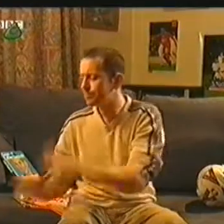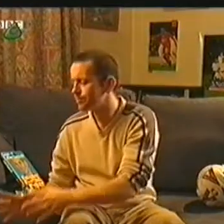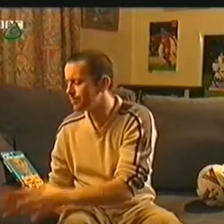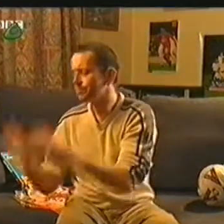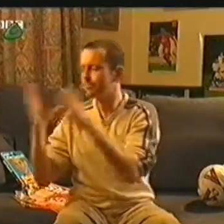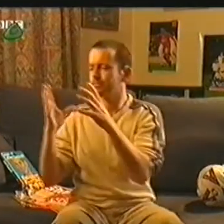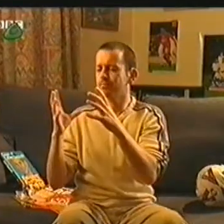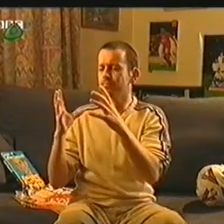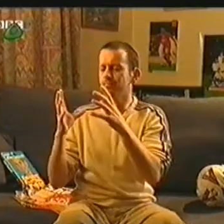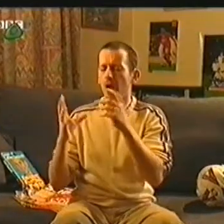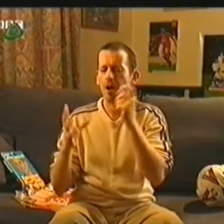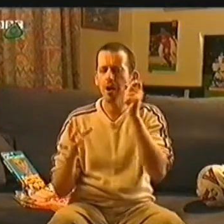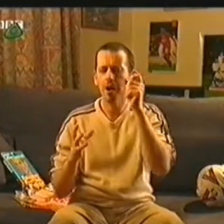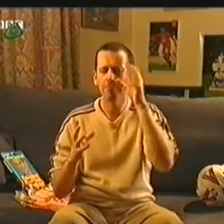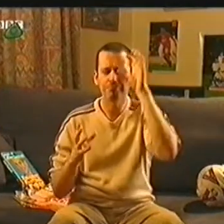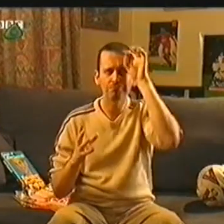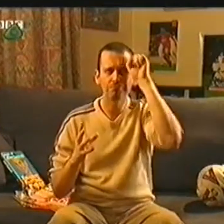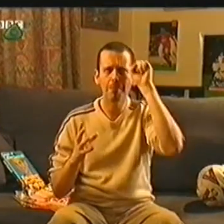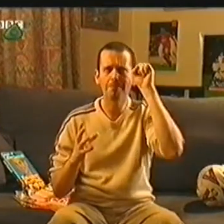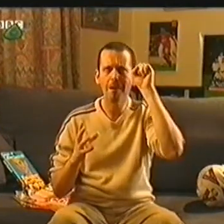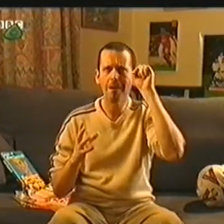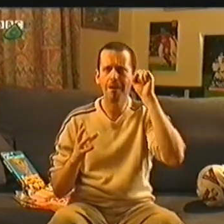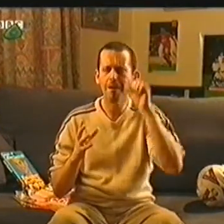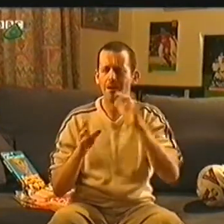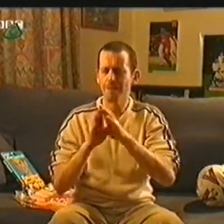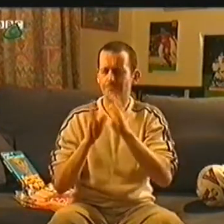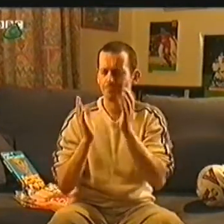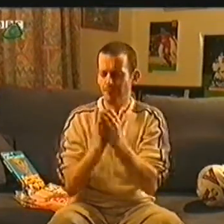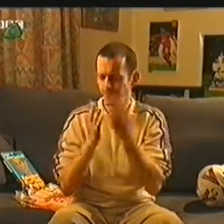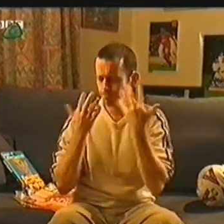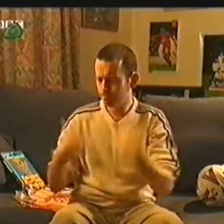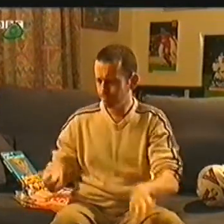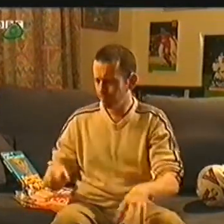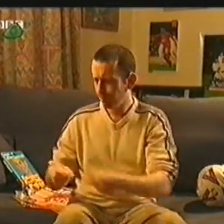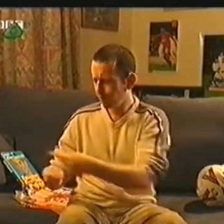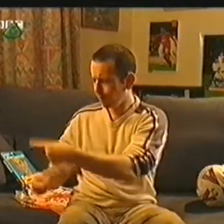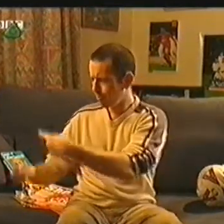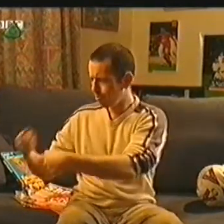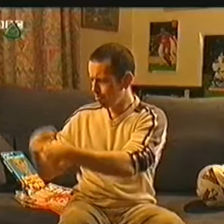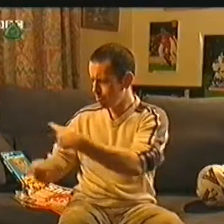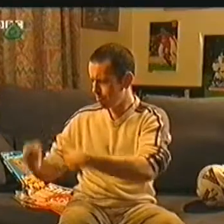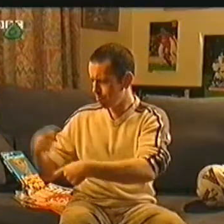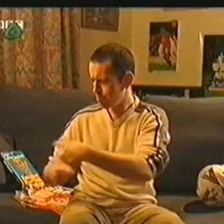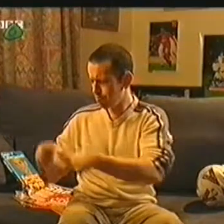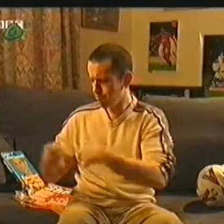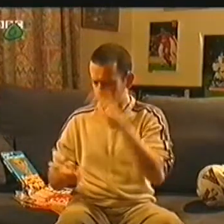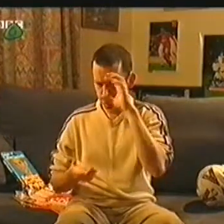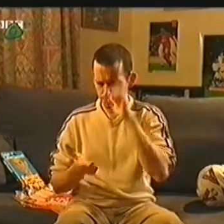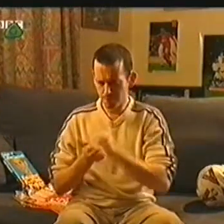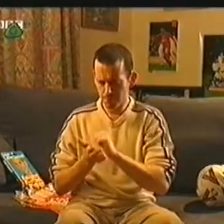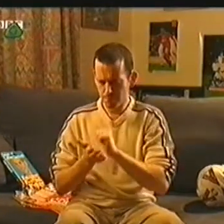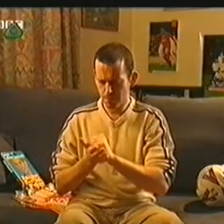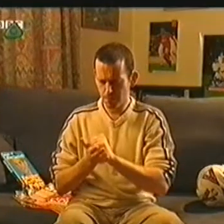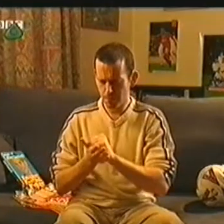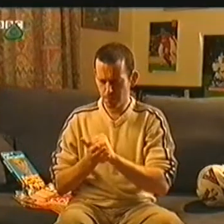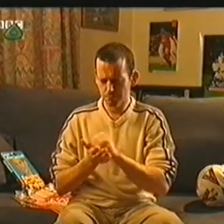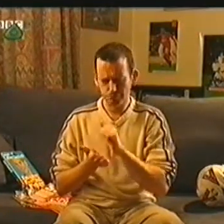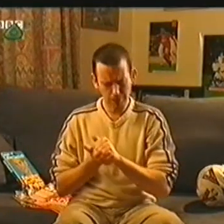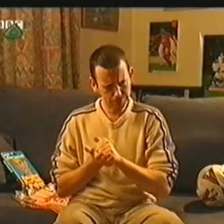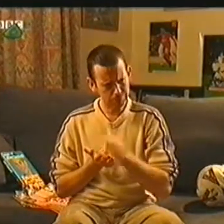picking up his football. It was not until he put the ball on his unmade bed that he remembered waking in the night. But surely he'd just picked up the